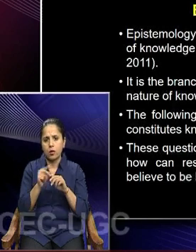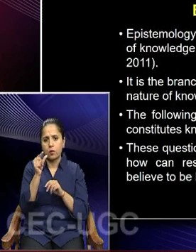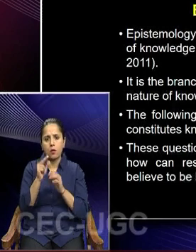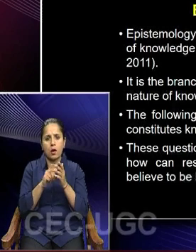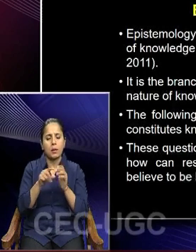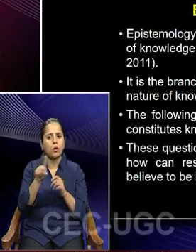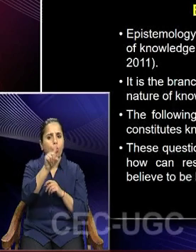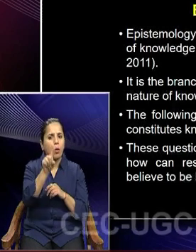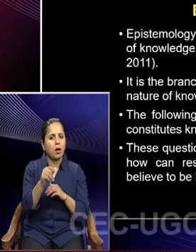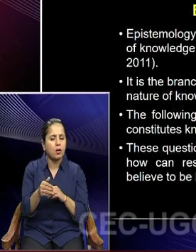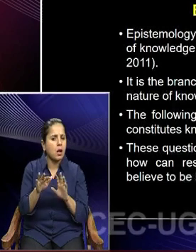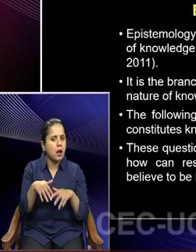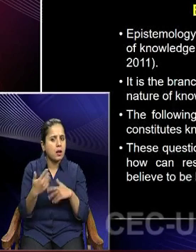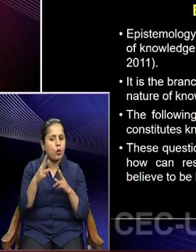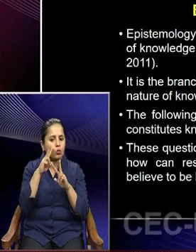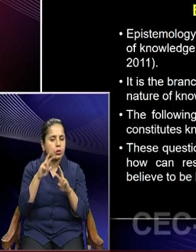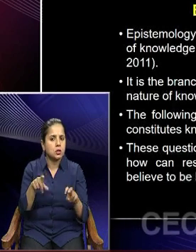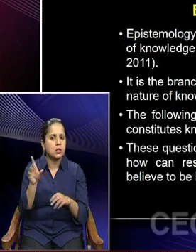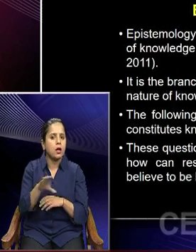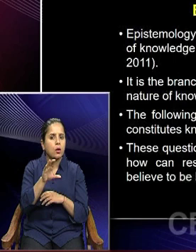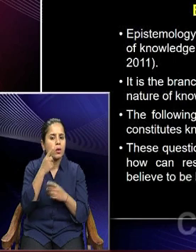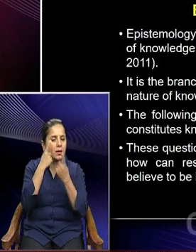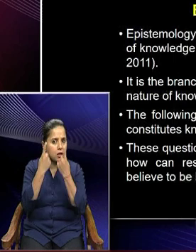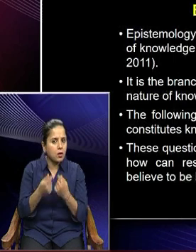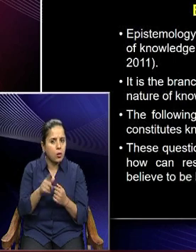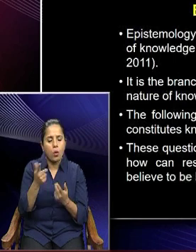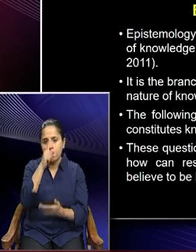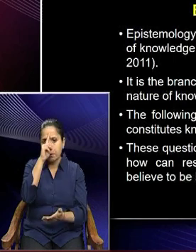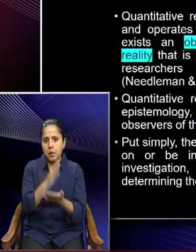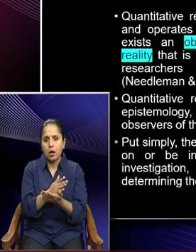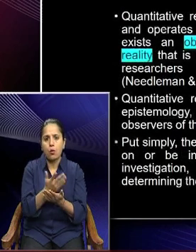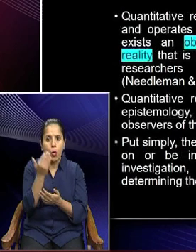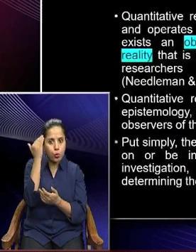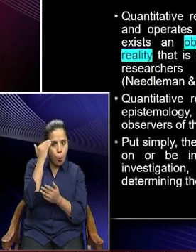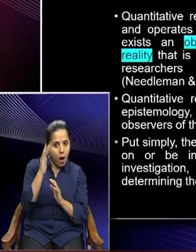question: how can researchers investigate what they believe to be known?